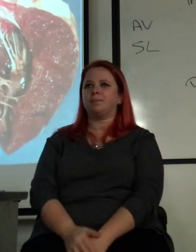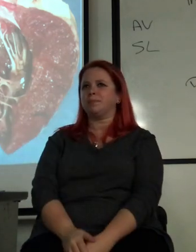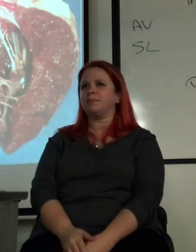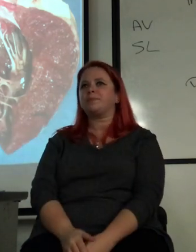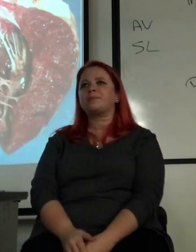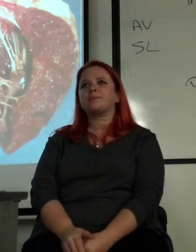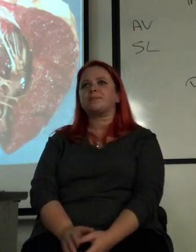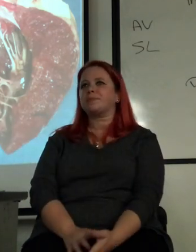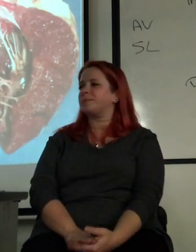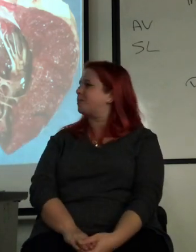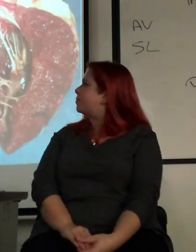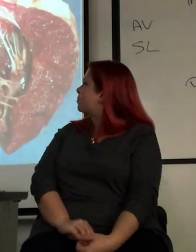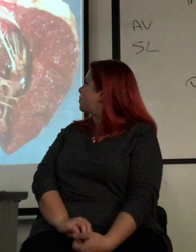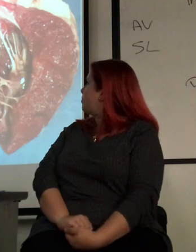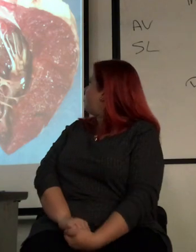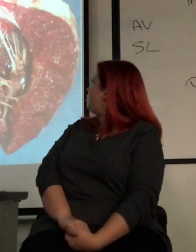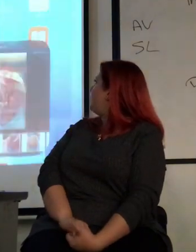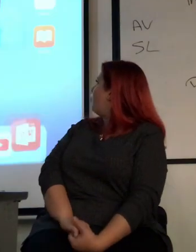All right.